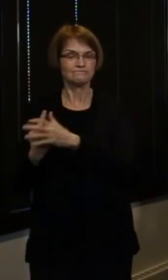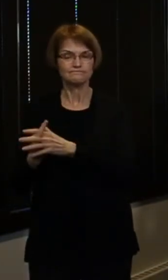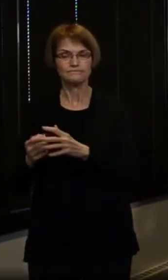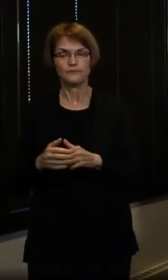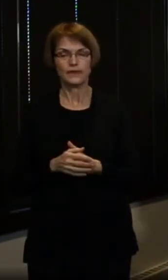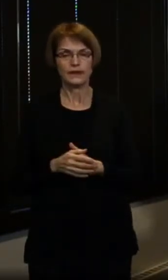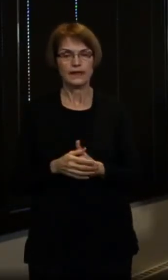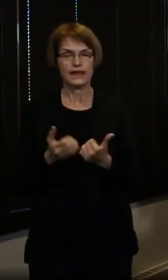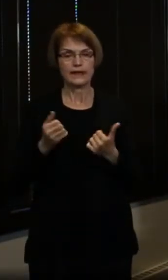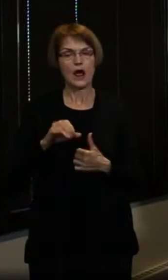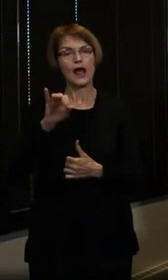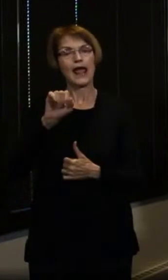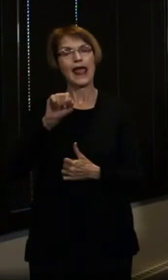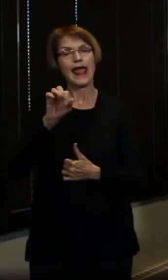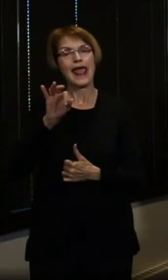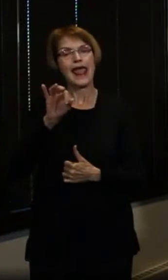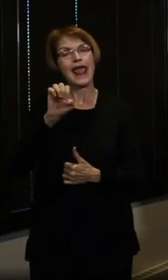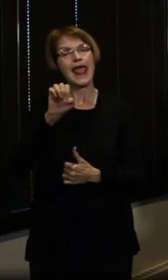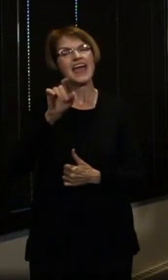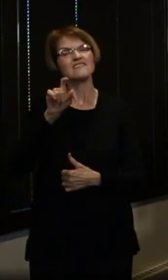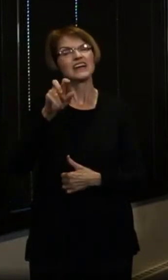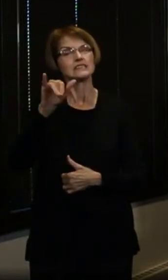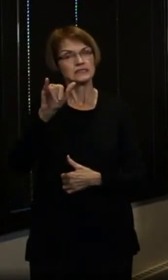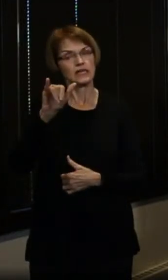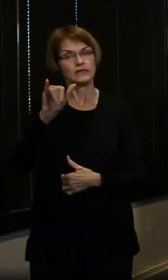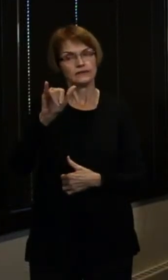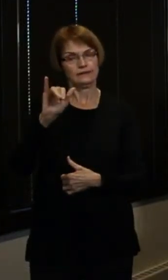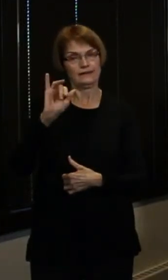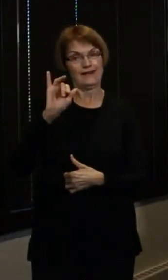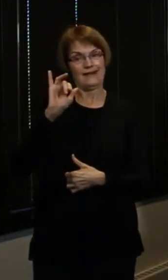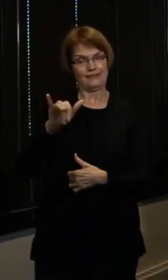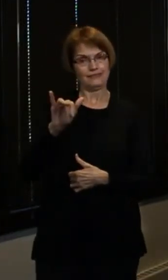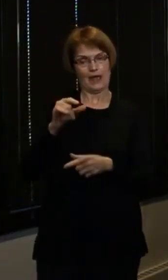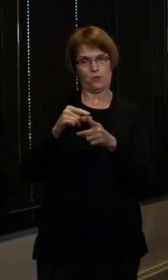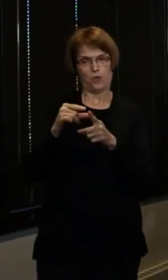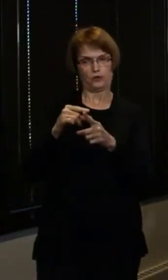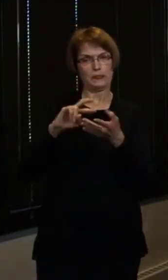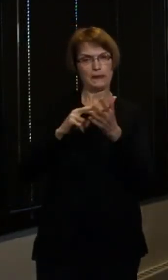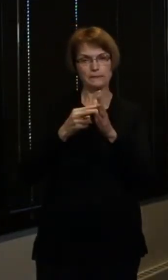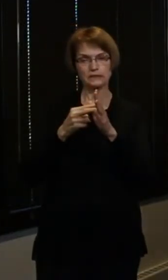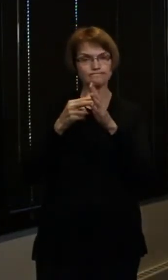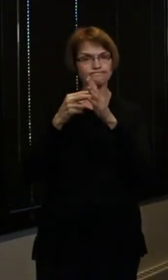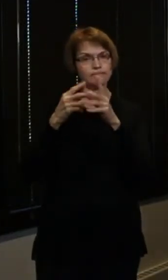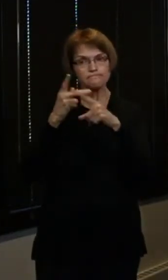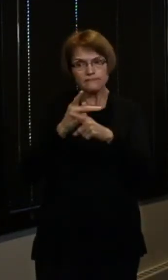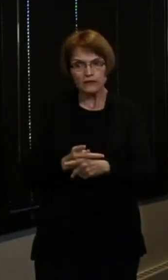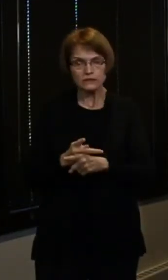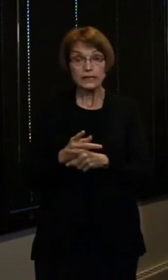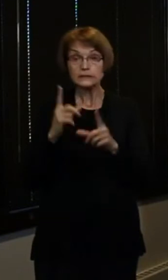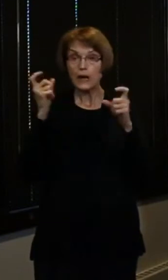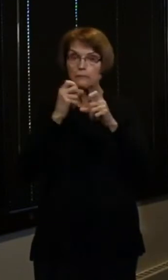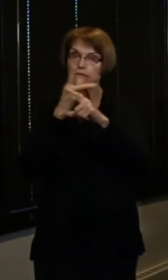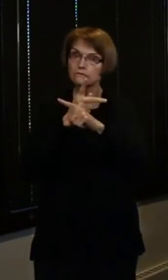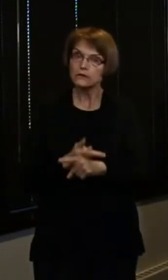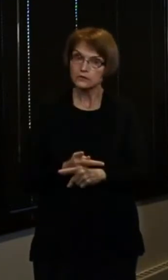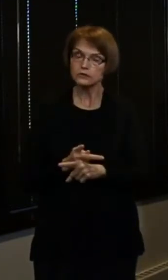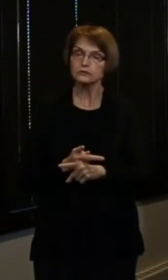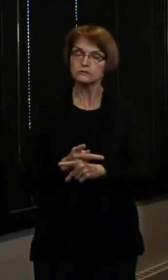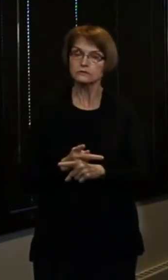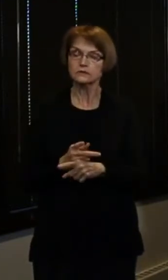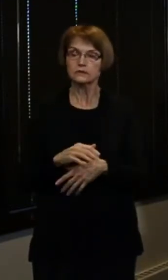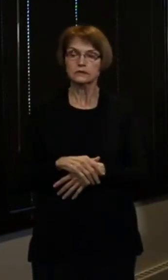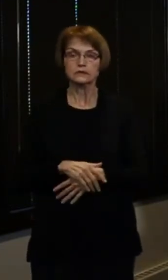this efficacy. Efficacy really is a calculation, and it's a very complicated calculation that